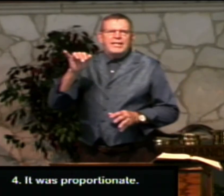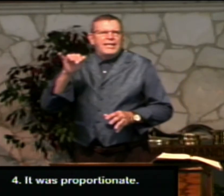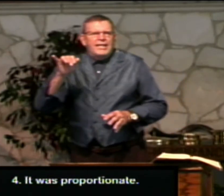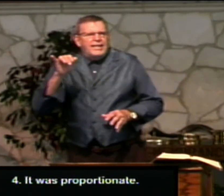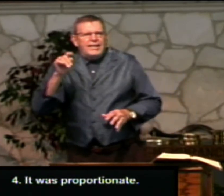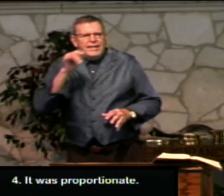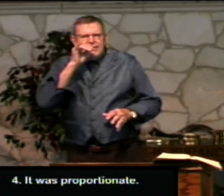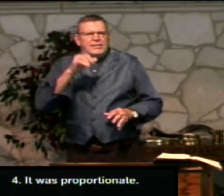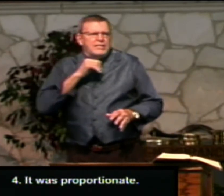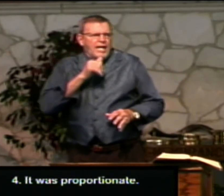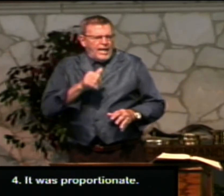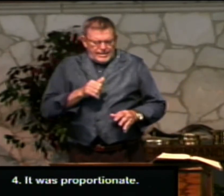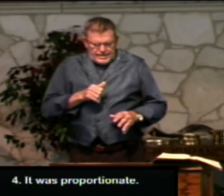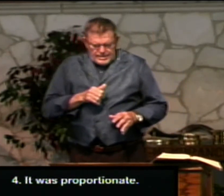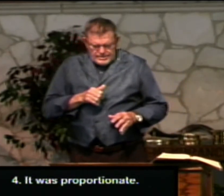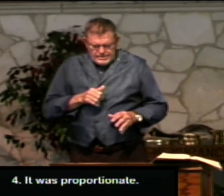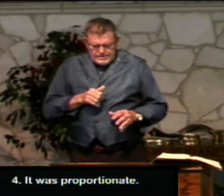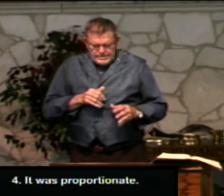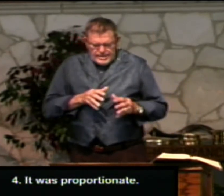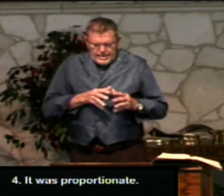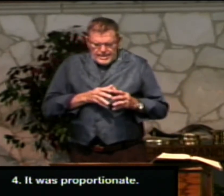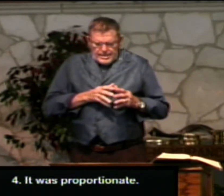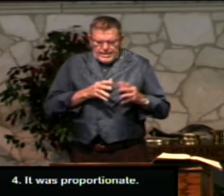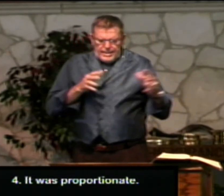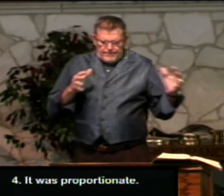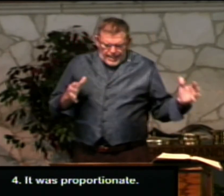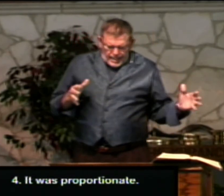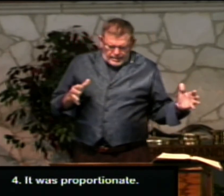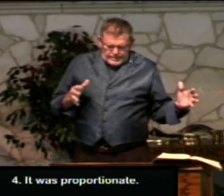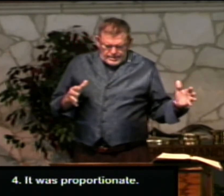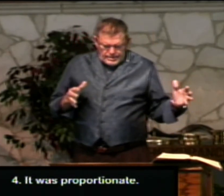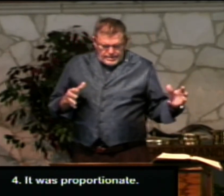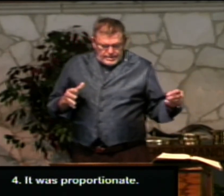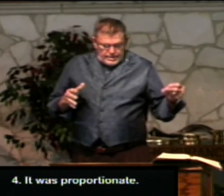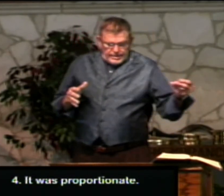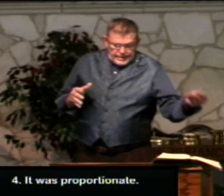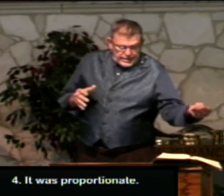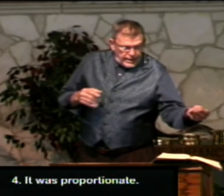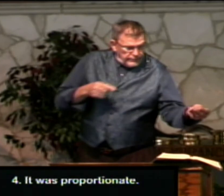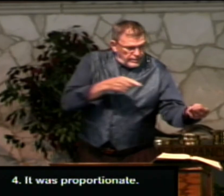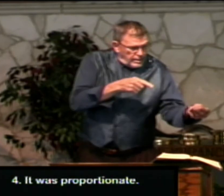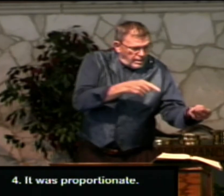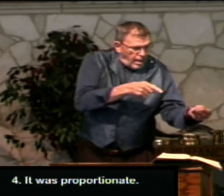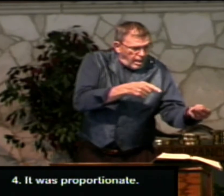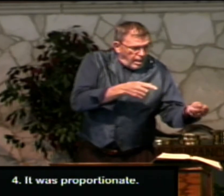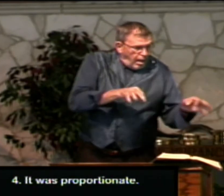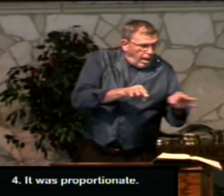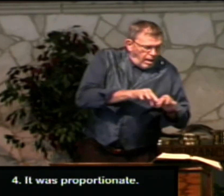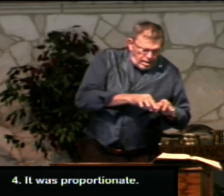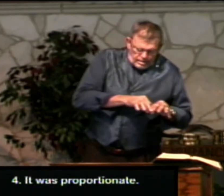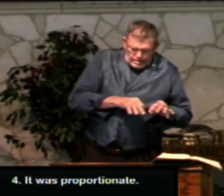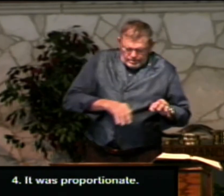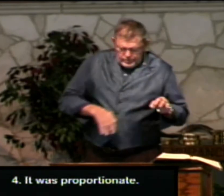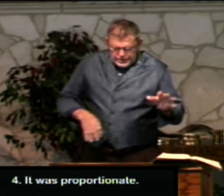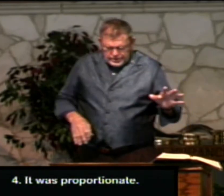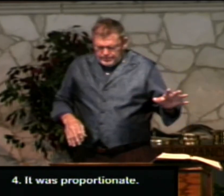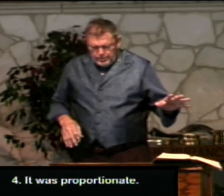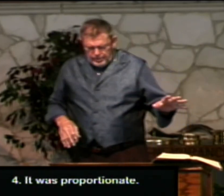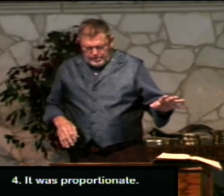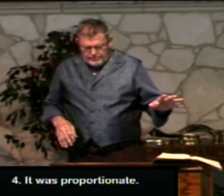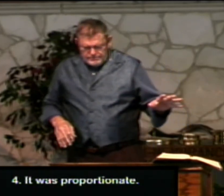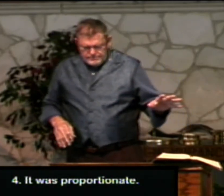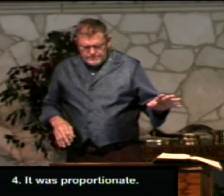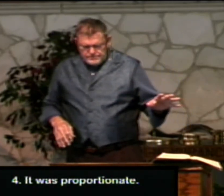You know, it is not the amount that's given which